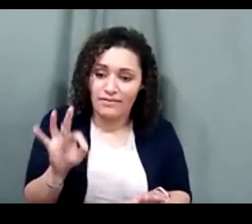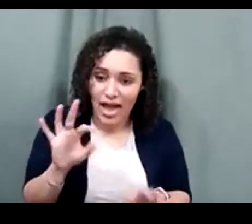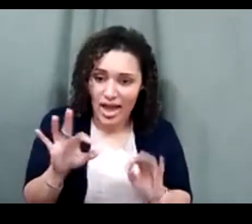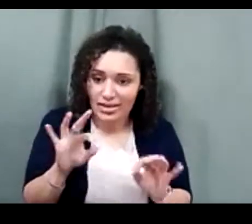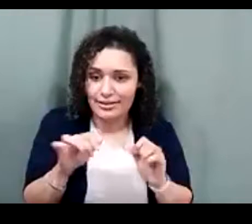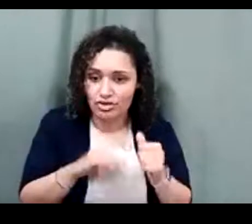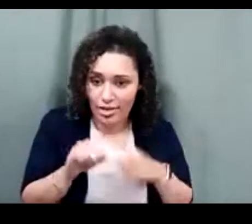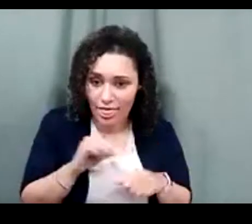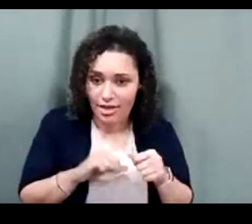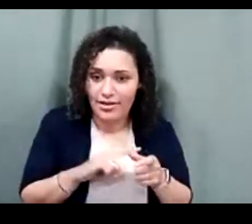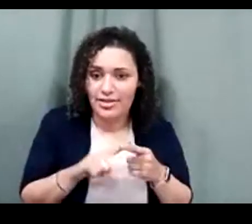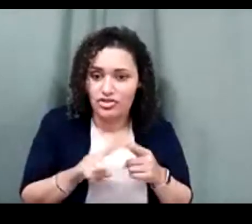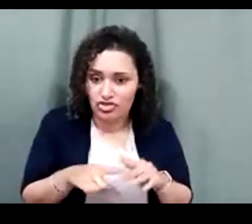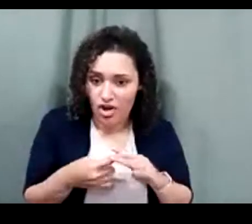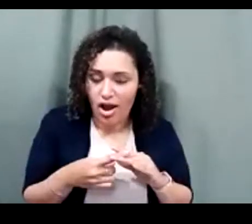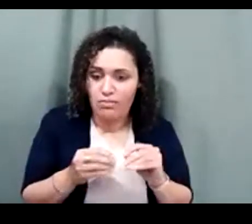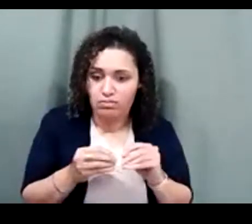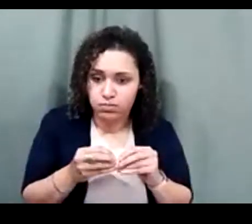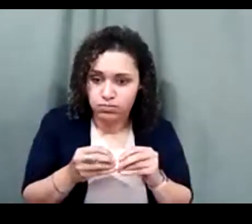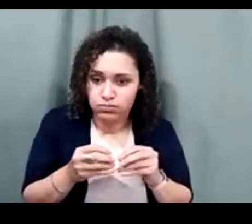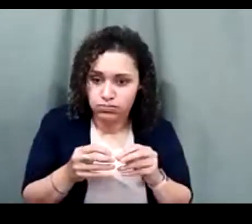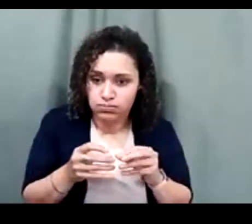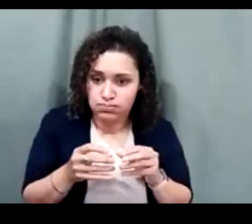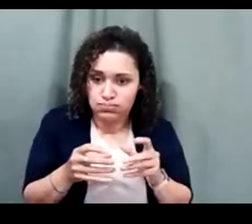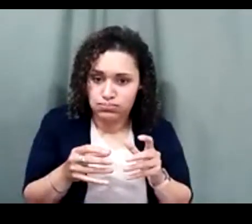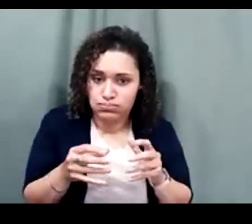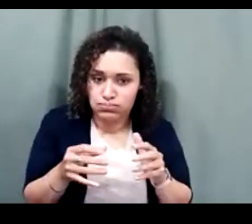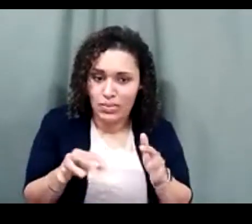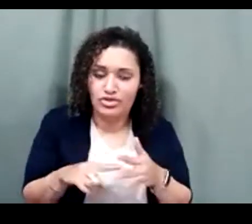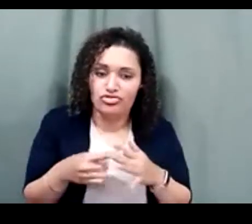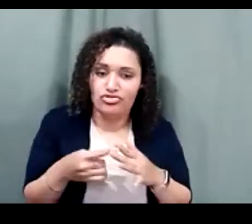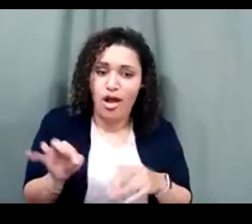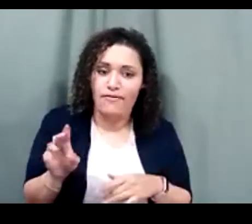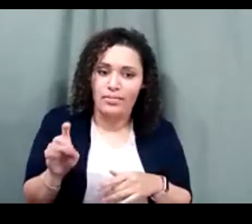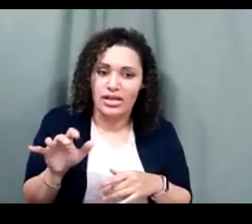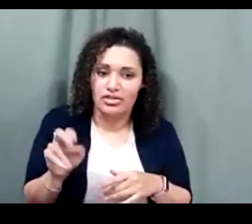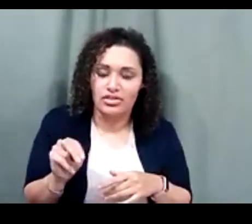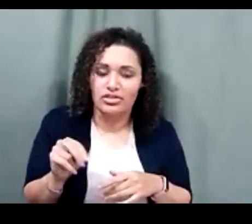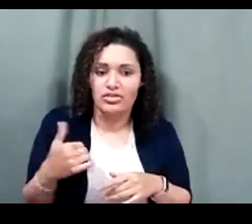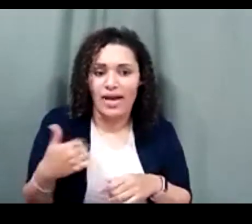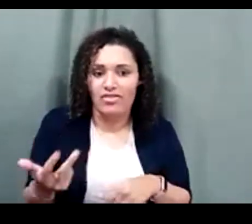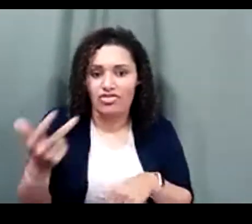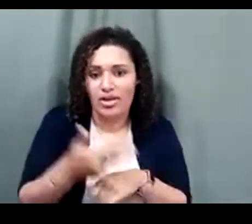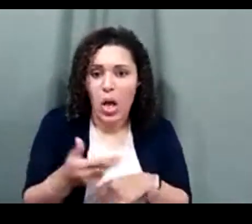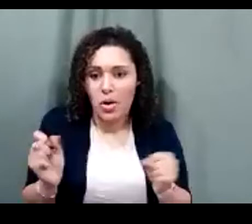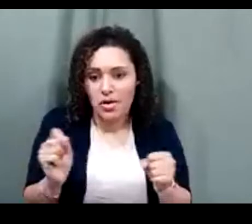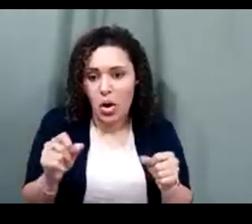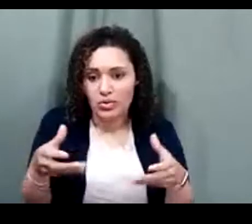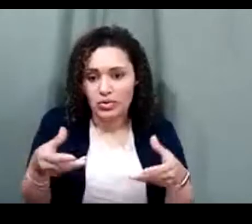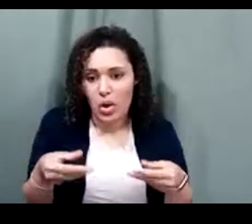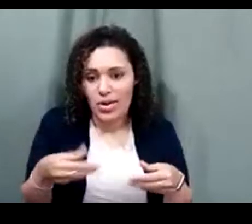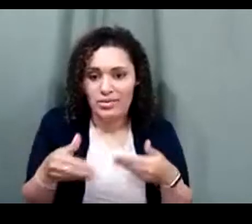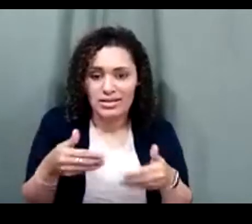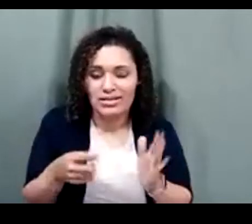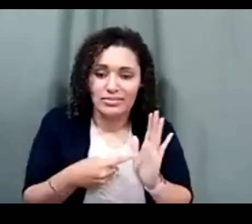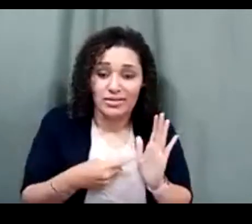and start reproducing and really get the fermentation going. So we get 3 days of cold soak anyway, sometimes 5 days,